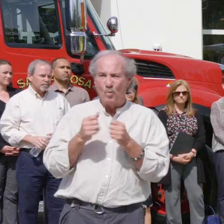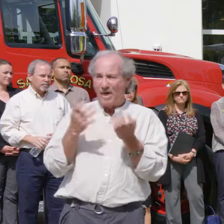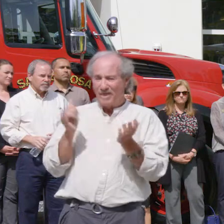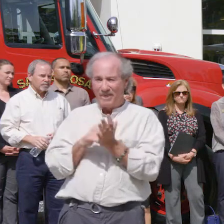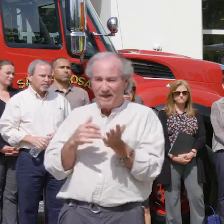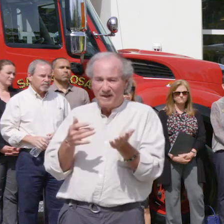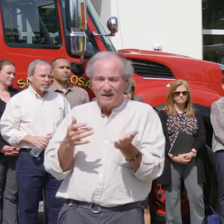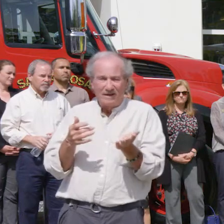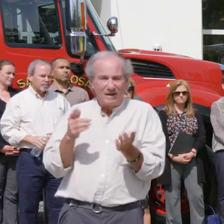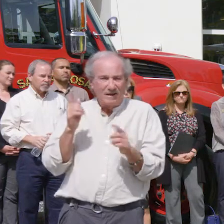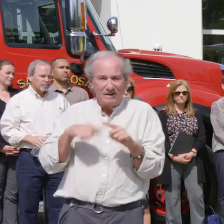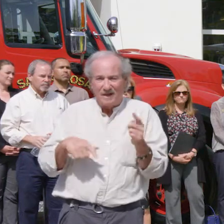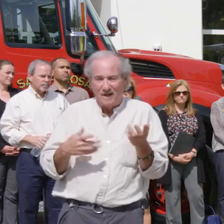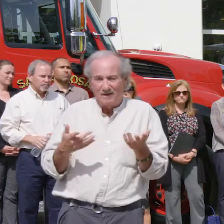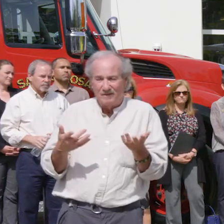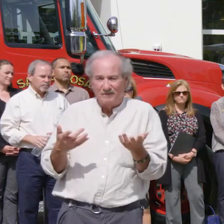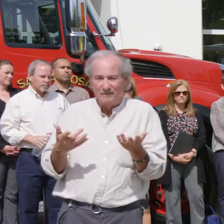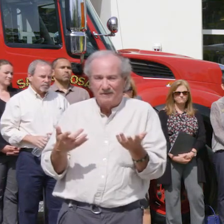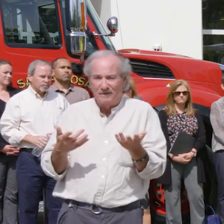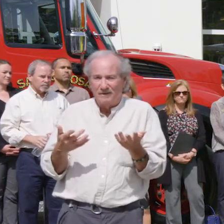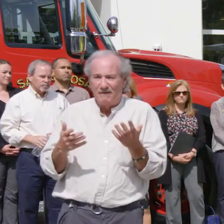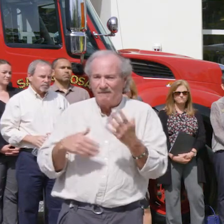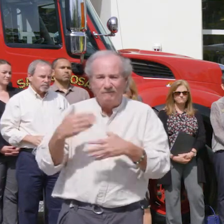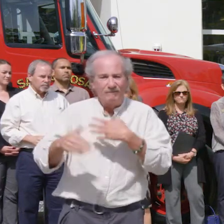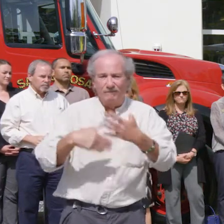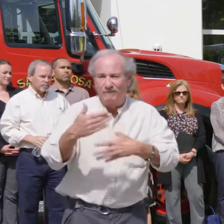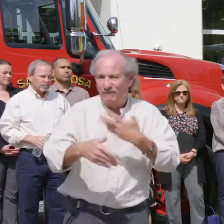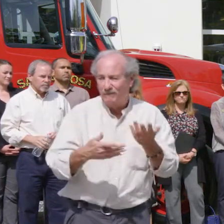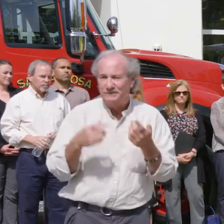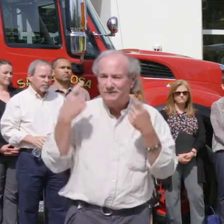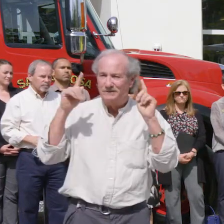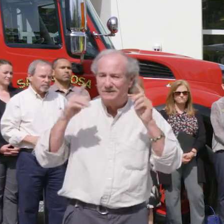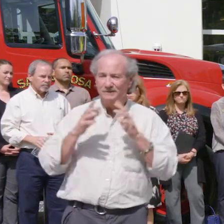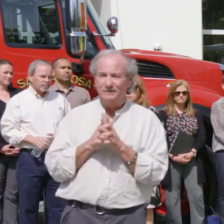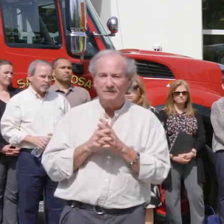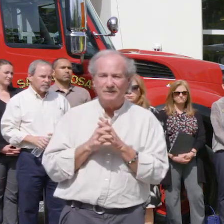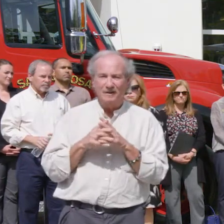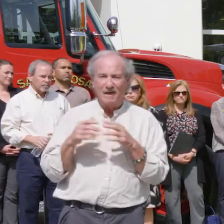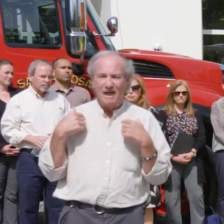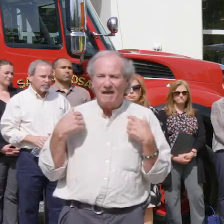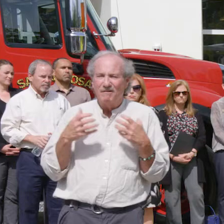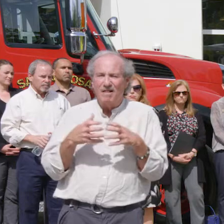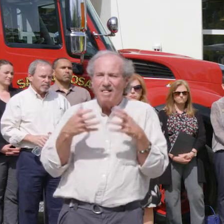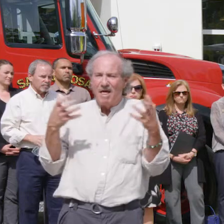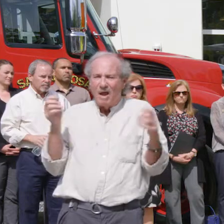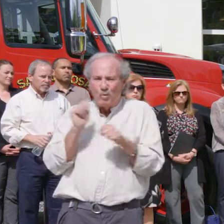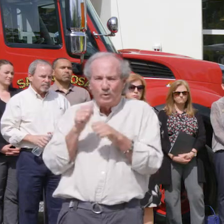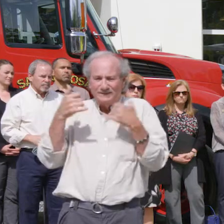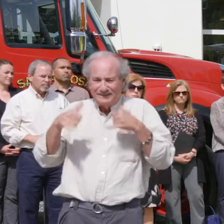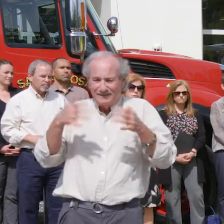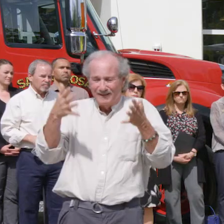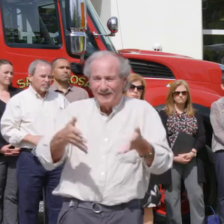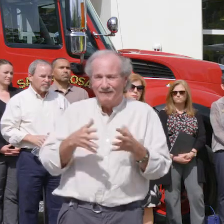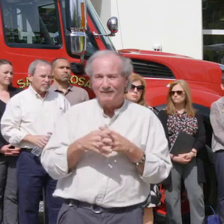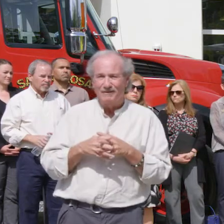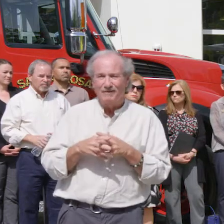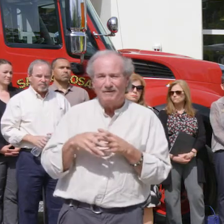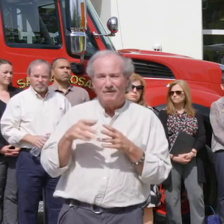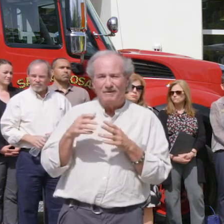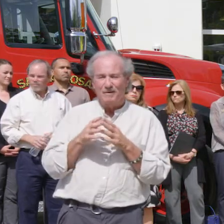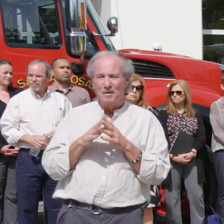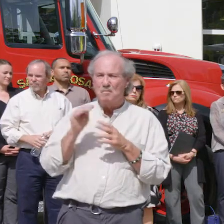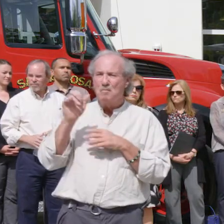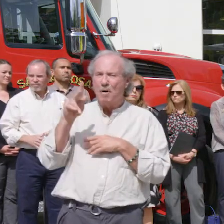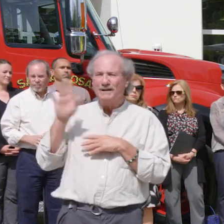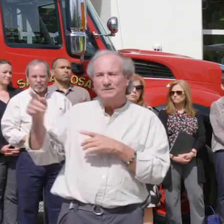that, we wouldn't be getting done what we've gotten done thus far. And there's so much more left to do. To Mark's